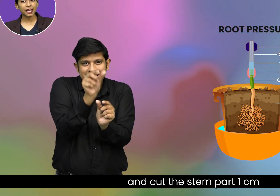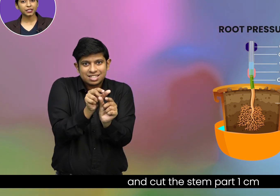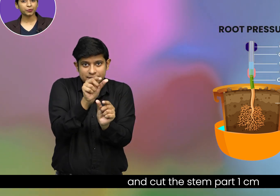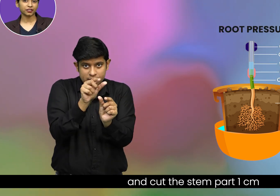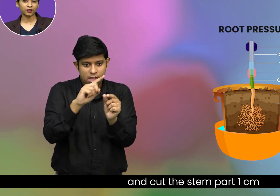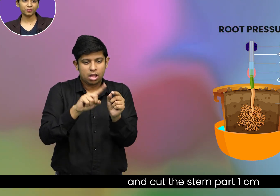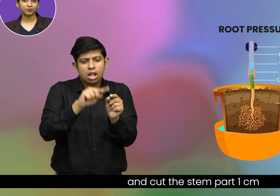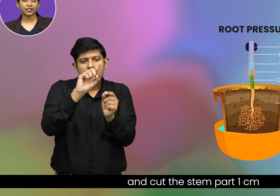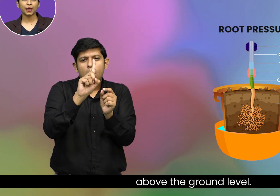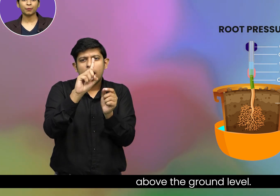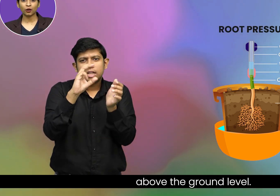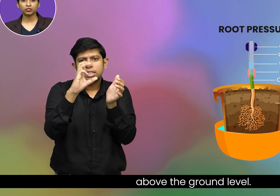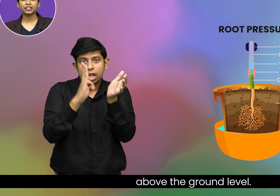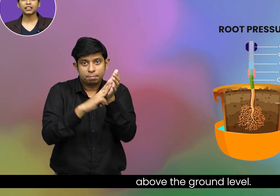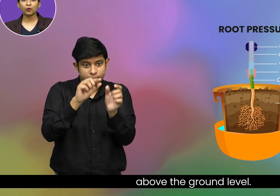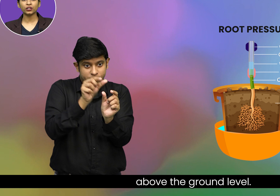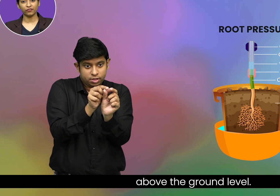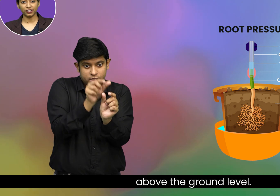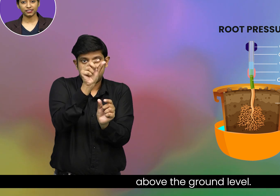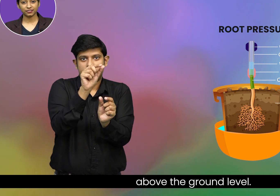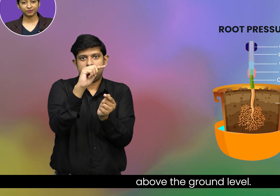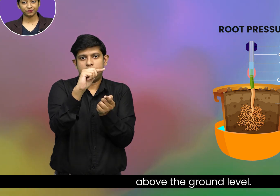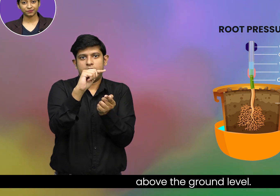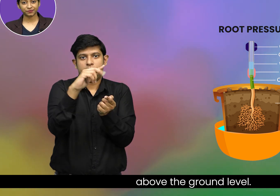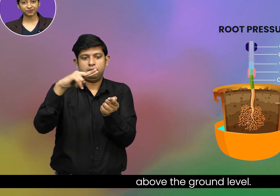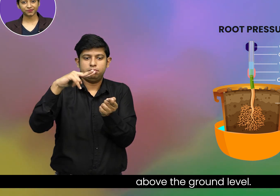1 centimeter above the ground level.